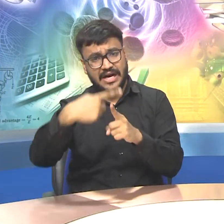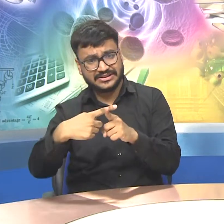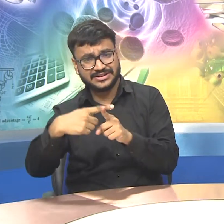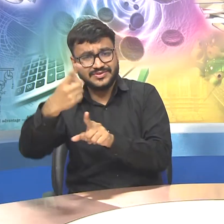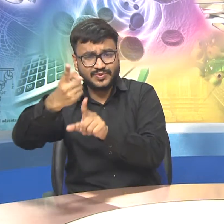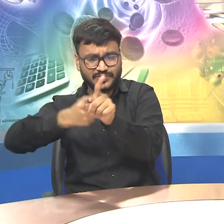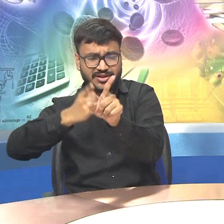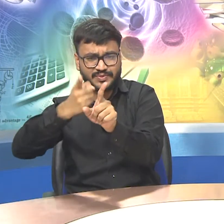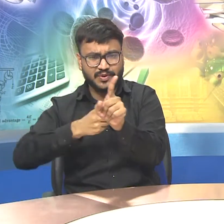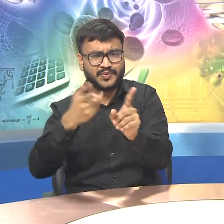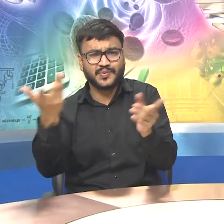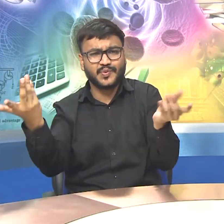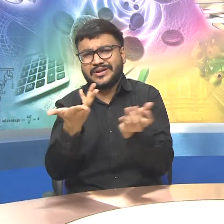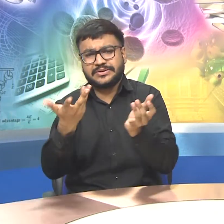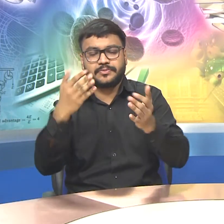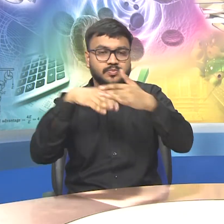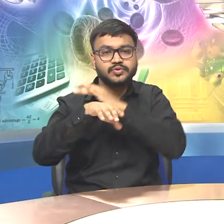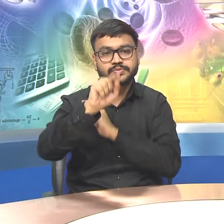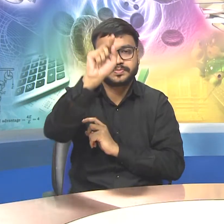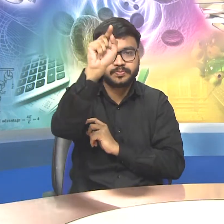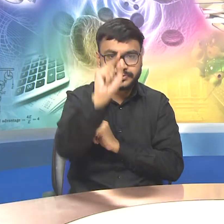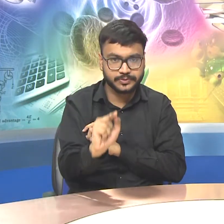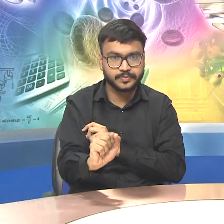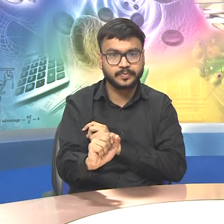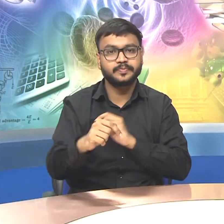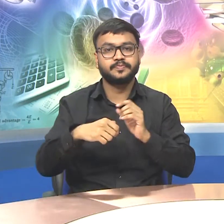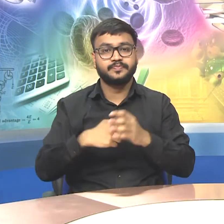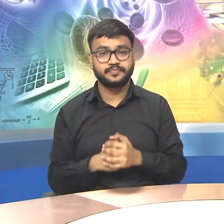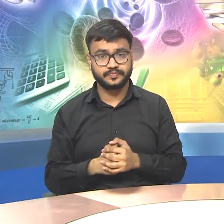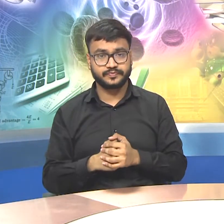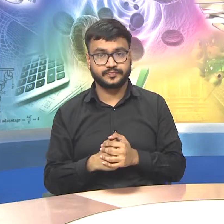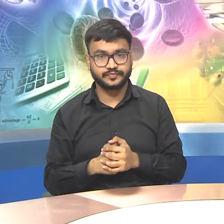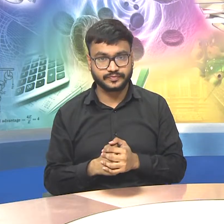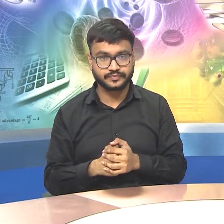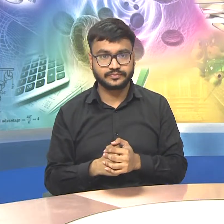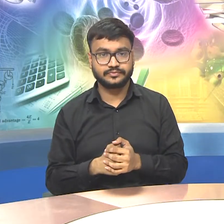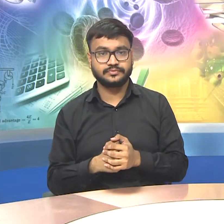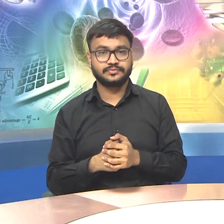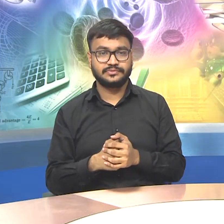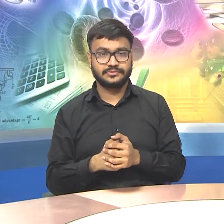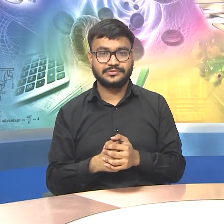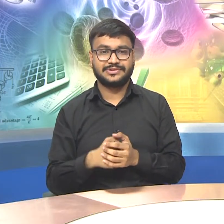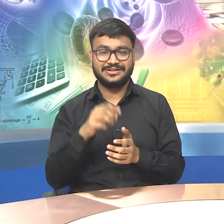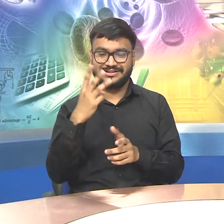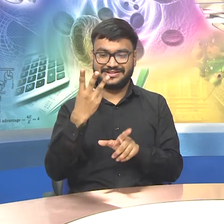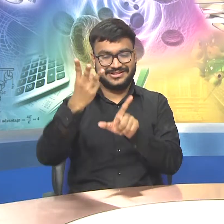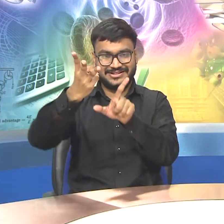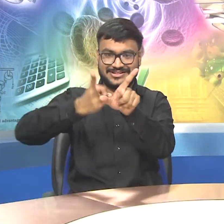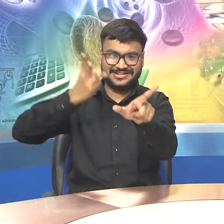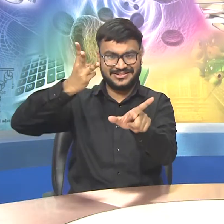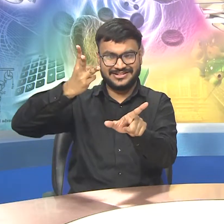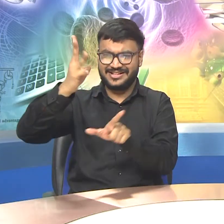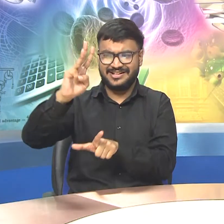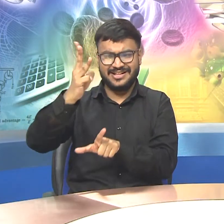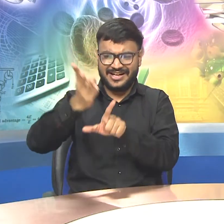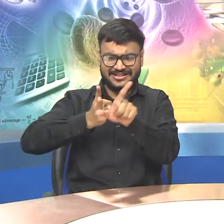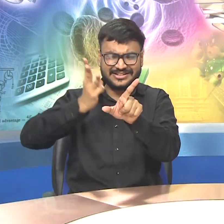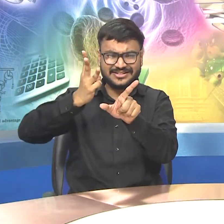For time signs, we use two specific words along with the meaning, which is number along with the